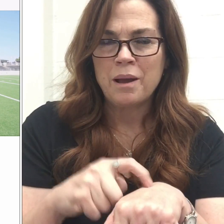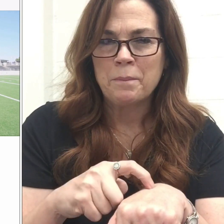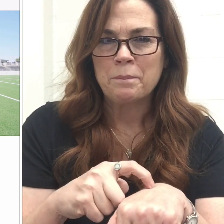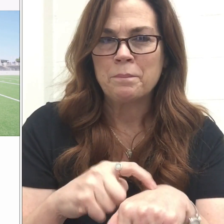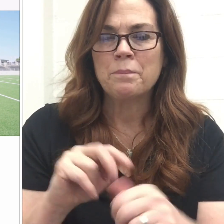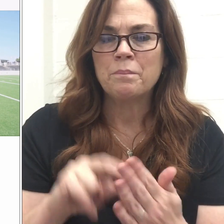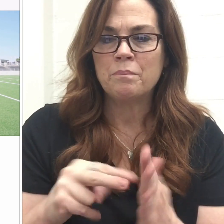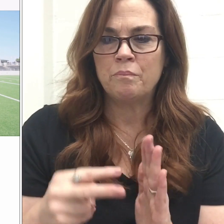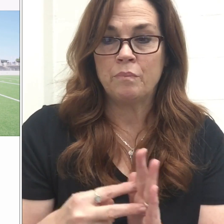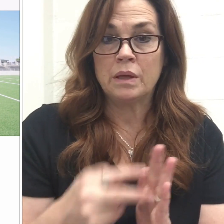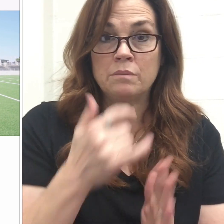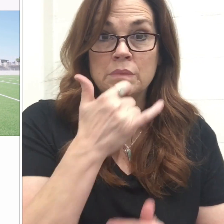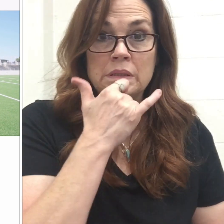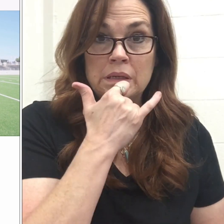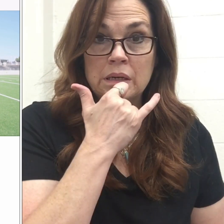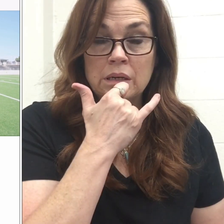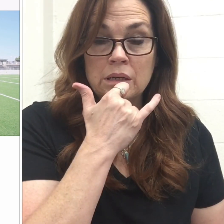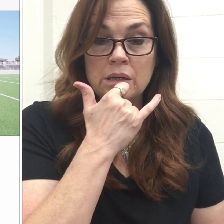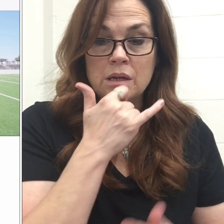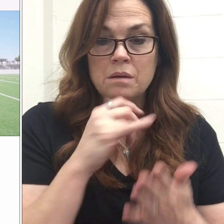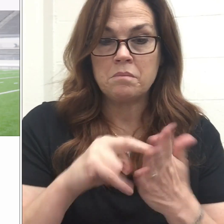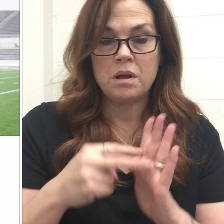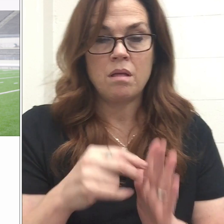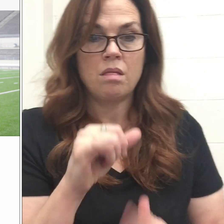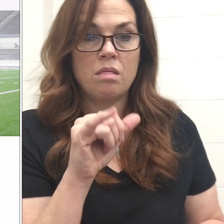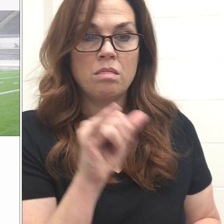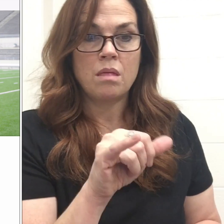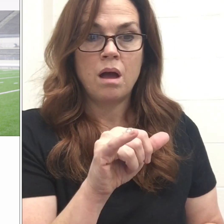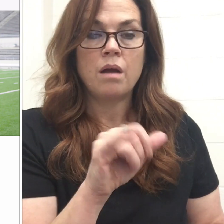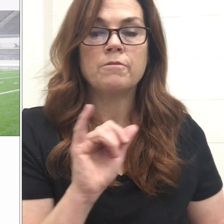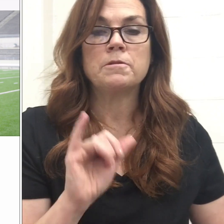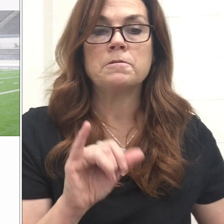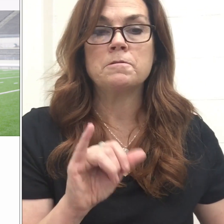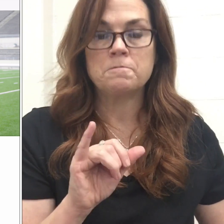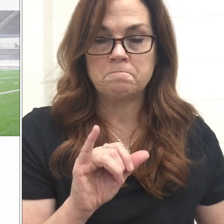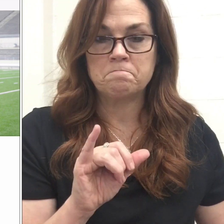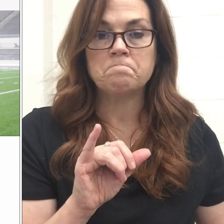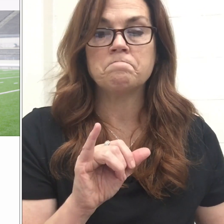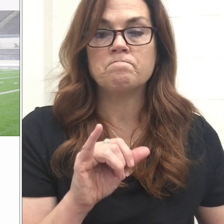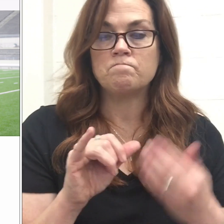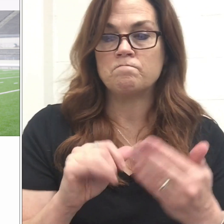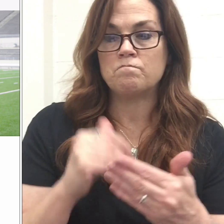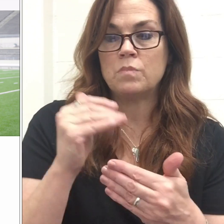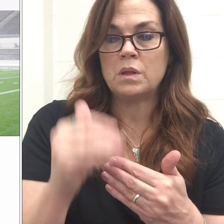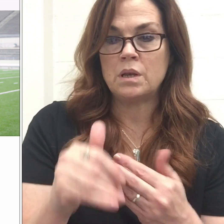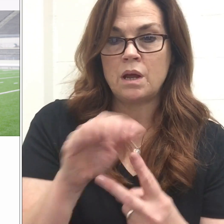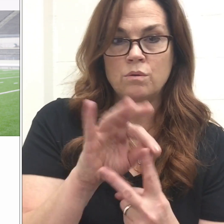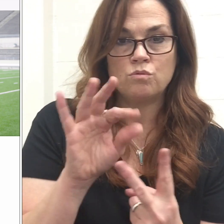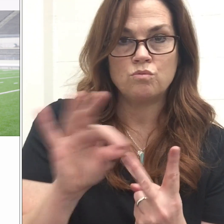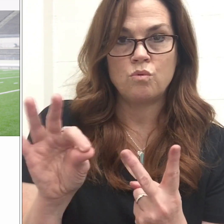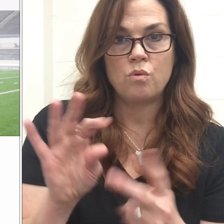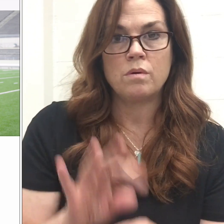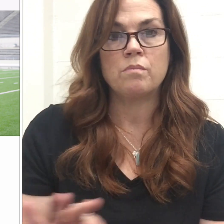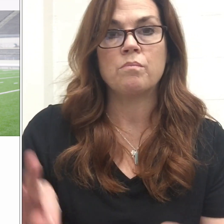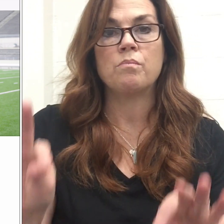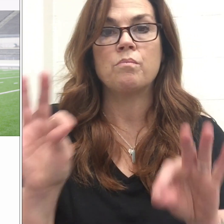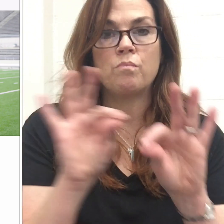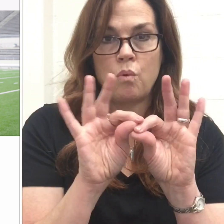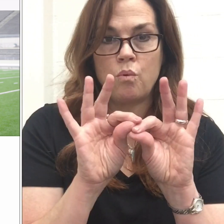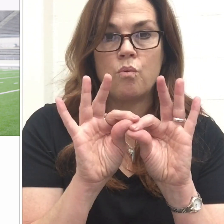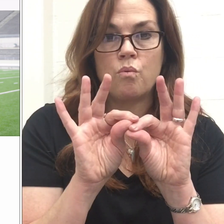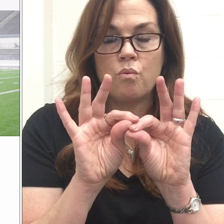we let our mistakes become a signal that the next